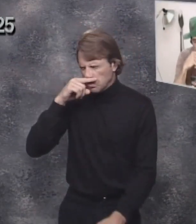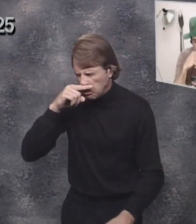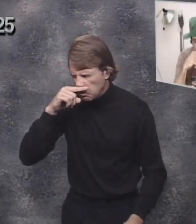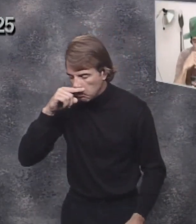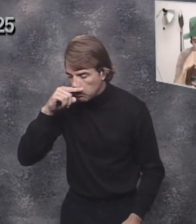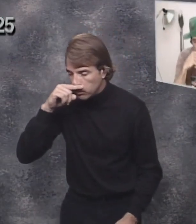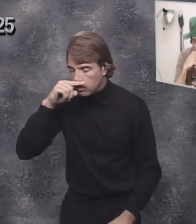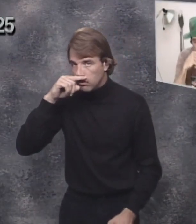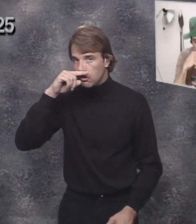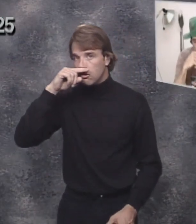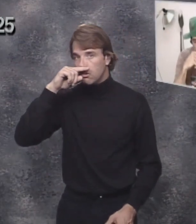Sneeze.